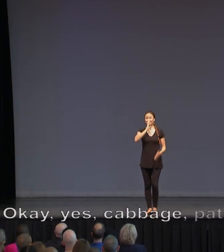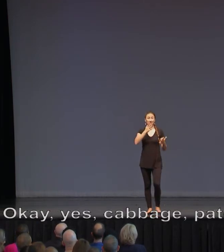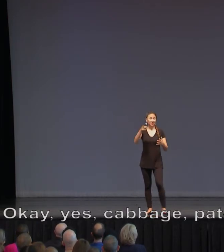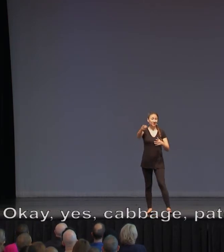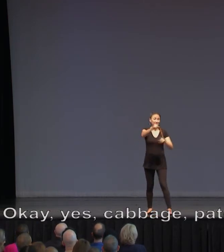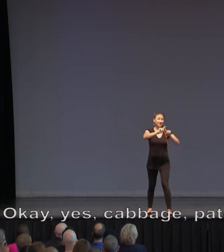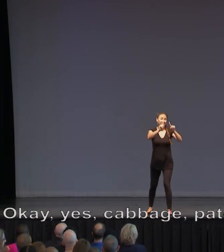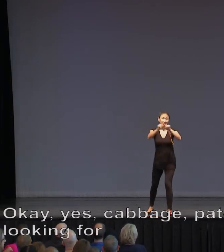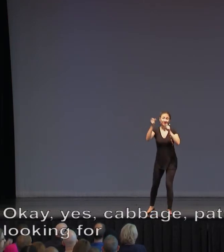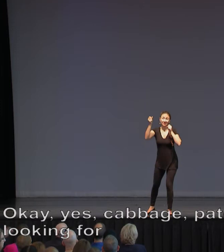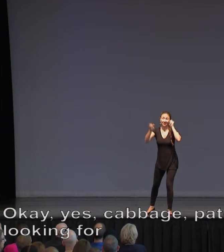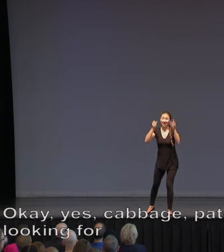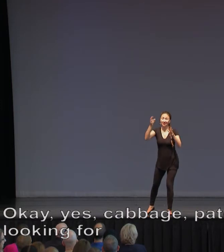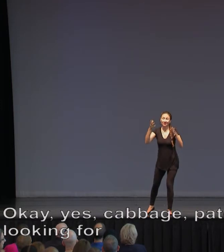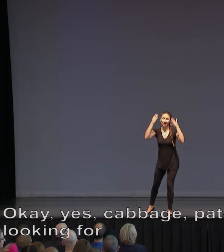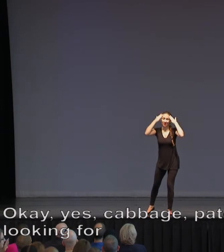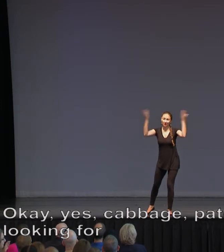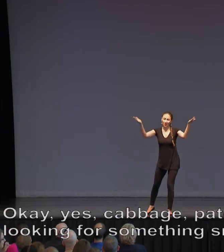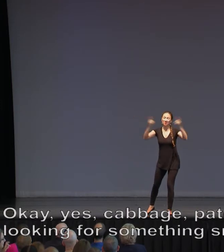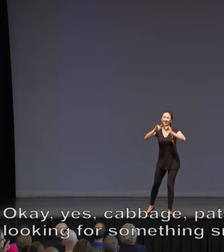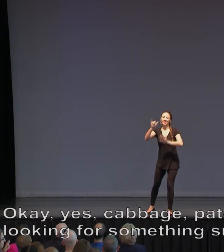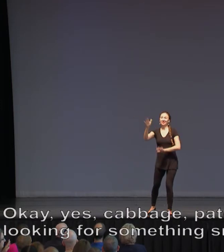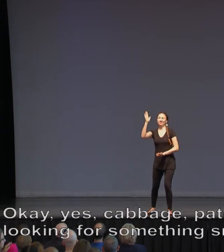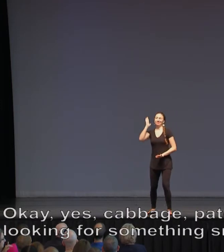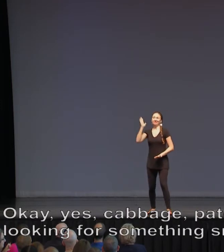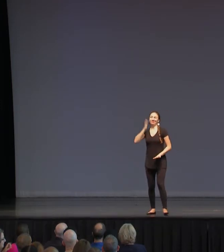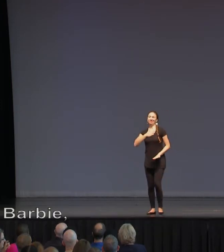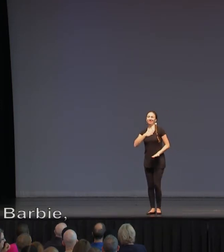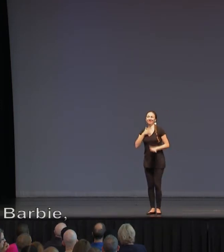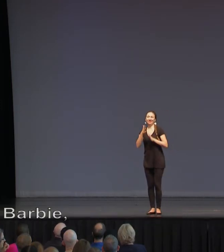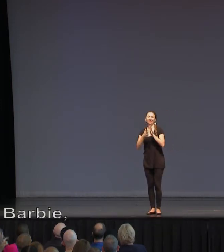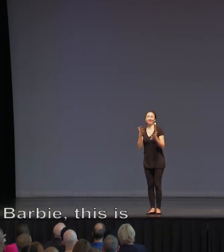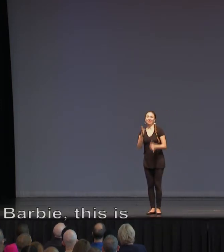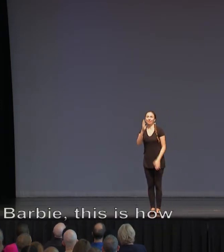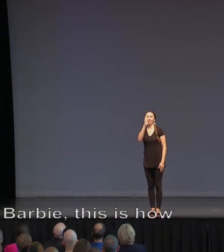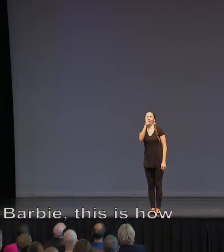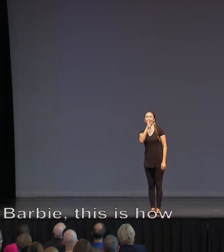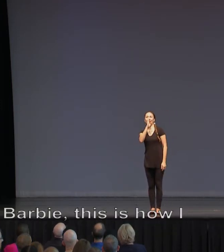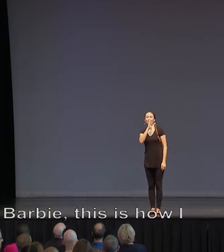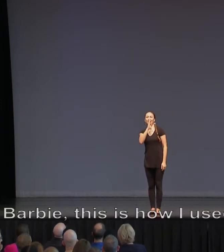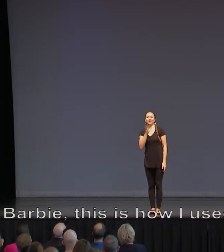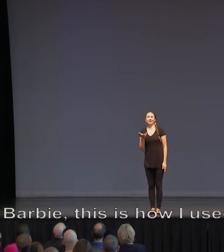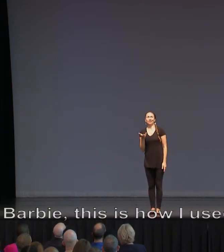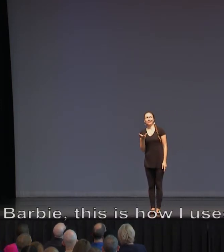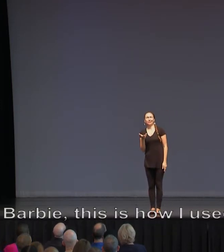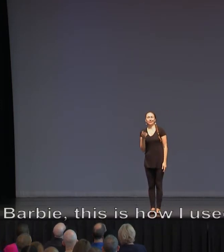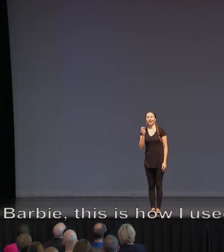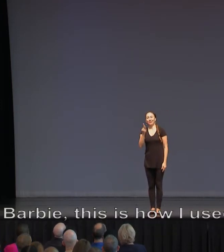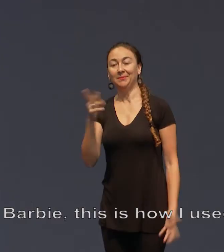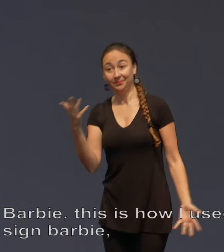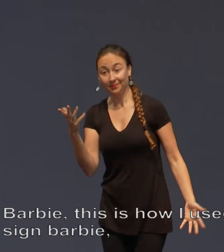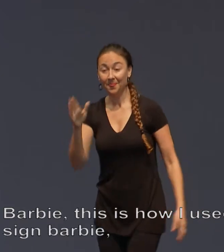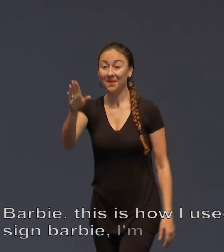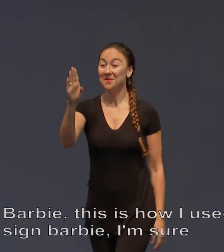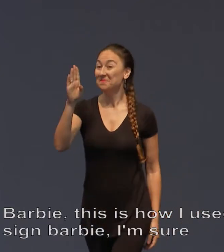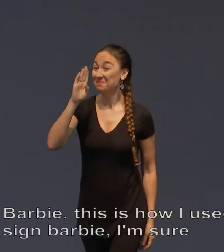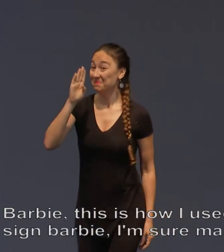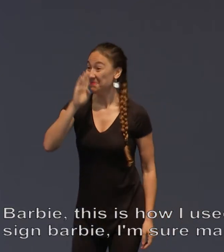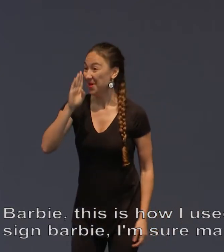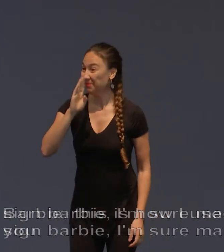how I used to sign Barbie. I'm sure that many of you have different ways of expressing Barbie in American Sign Language.